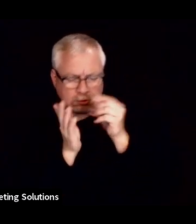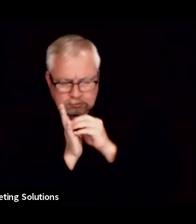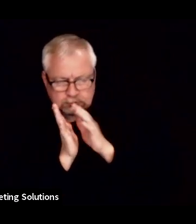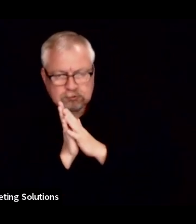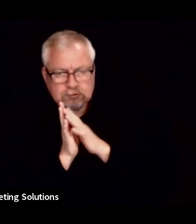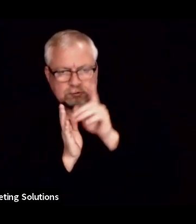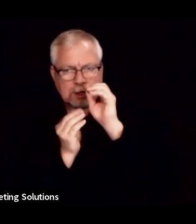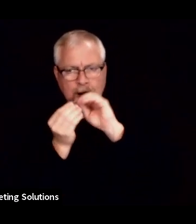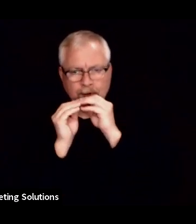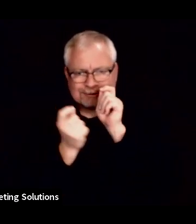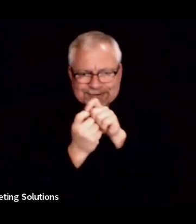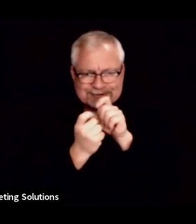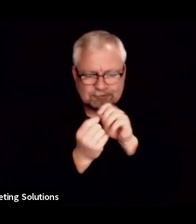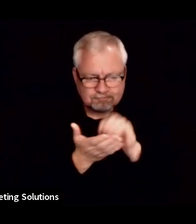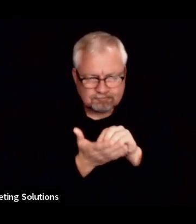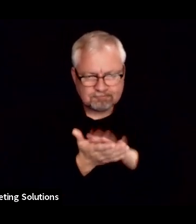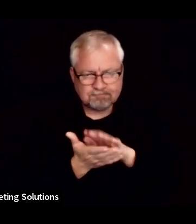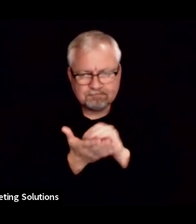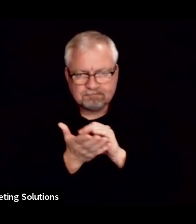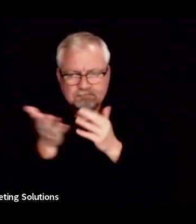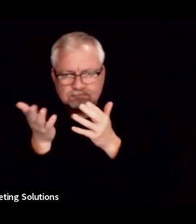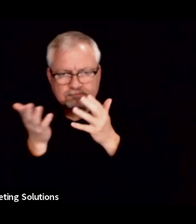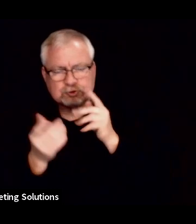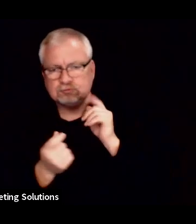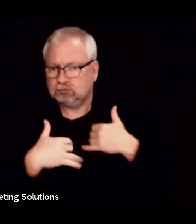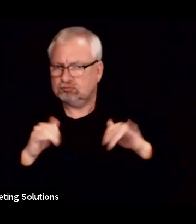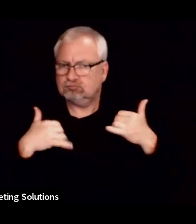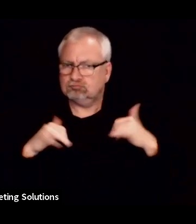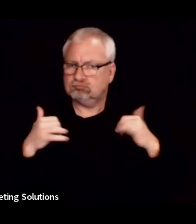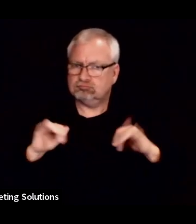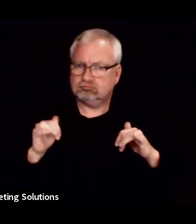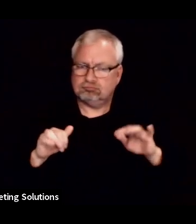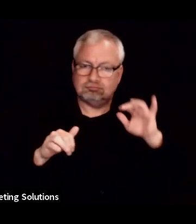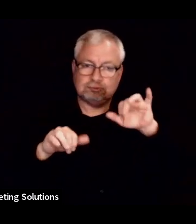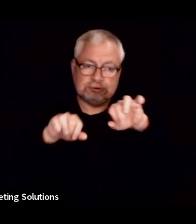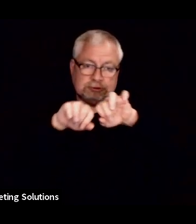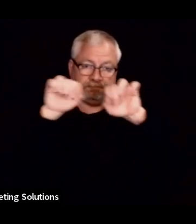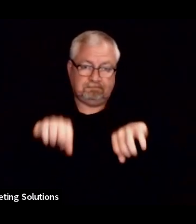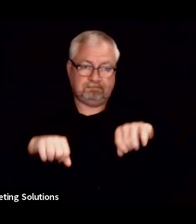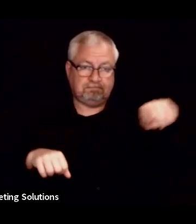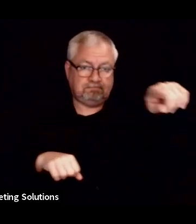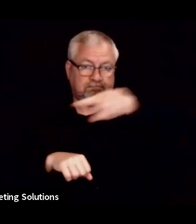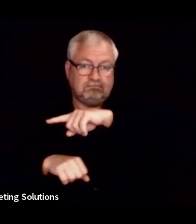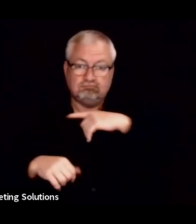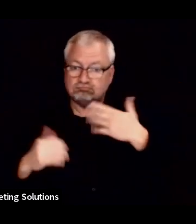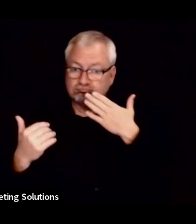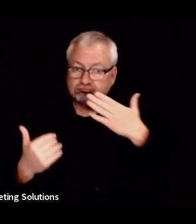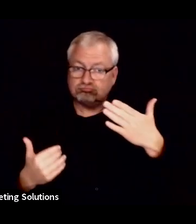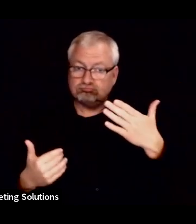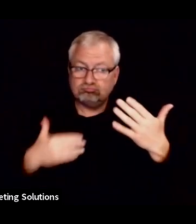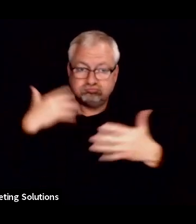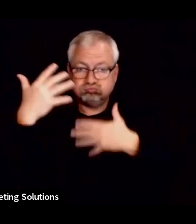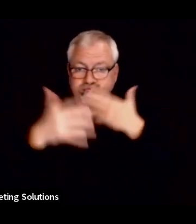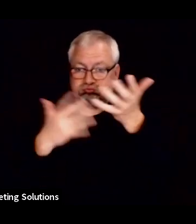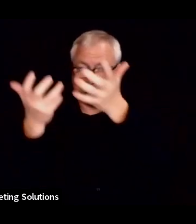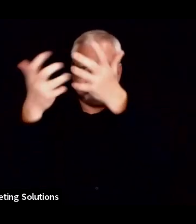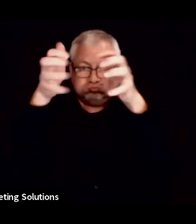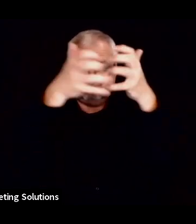think, the system is working as a whole system, which is what it's intended to